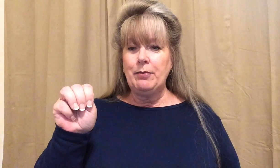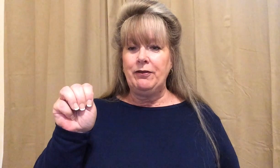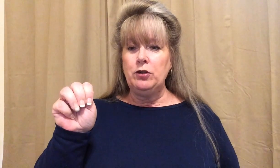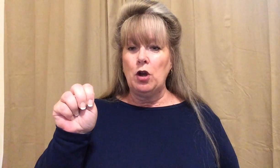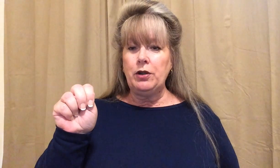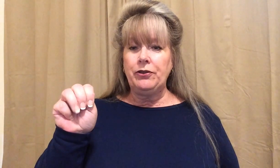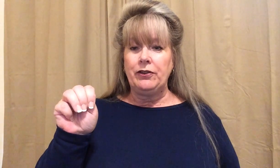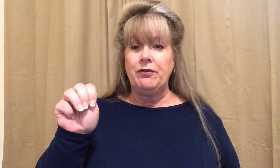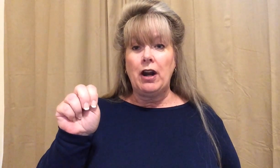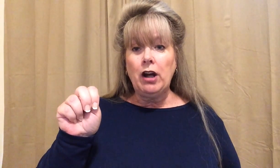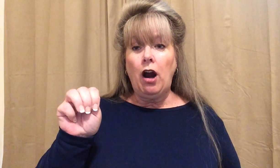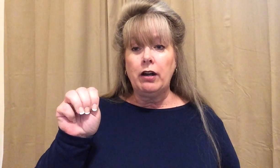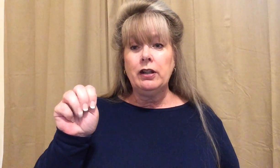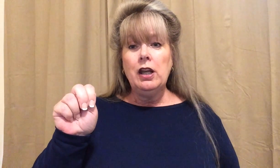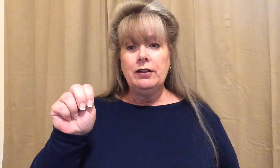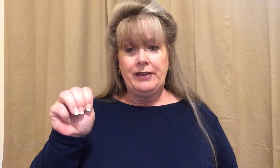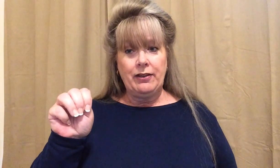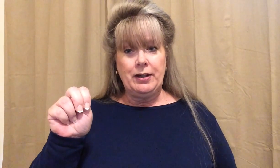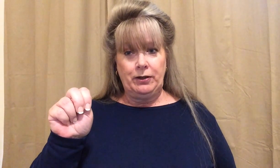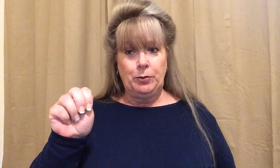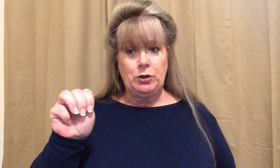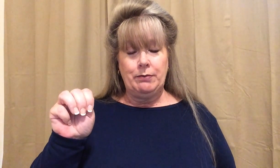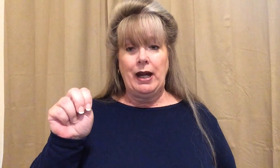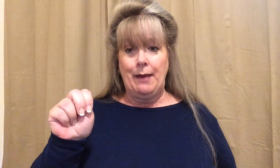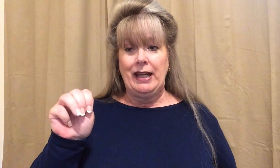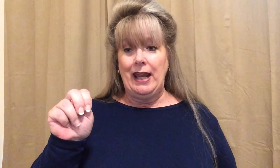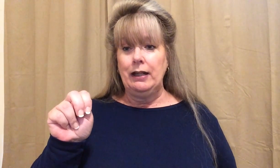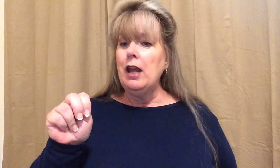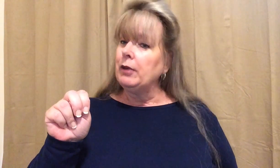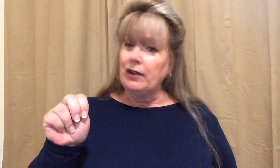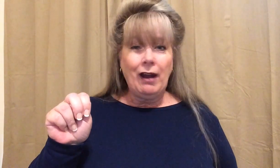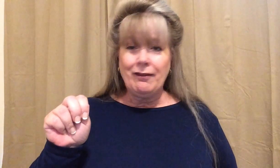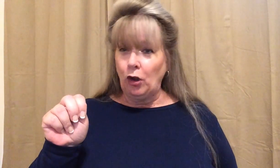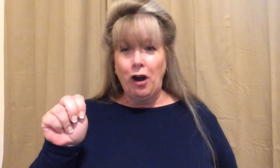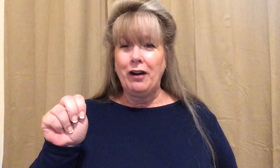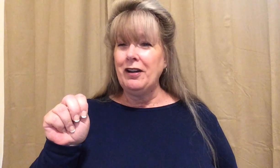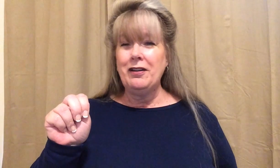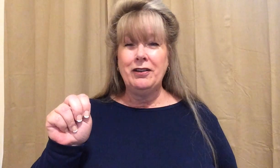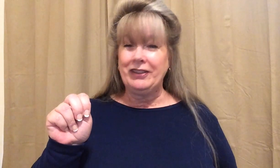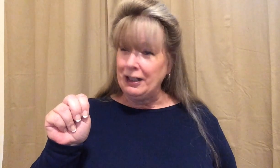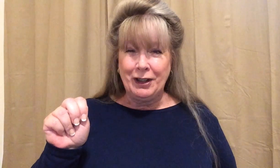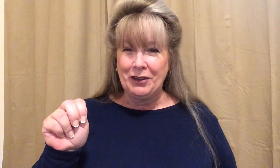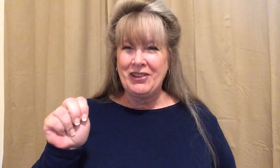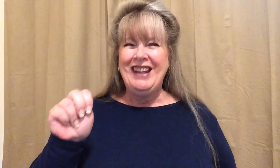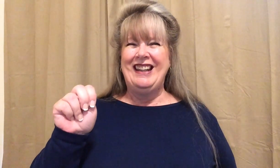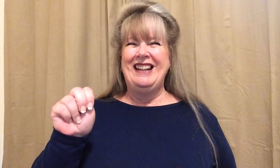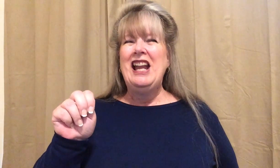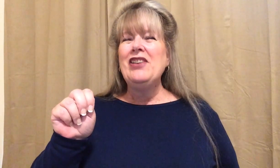if you notice, it's very hard to tell the difference between my M and N because I don't have long, skinny fingers.